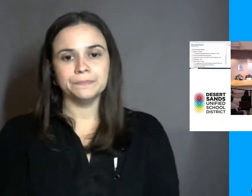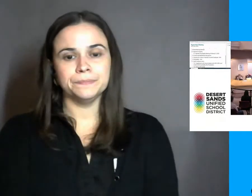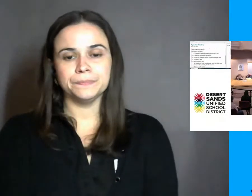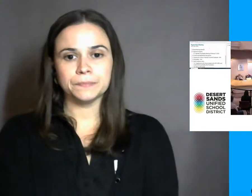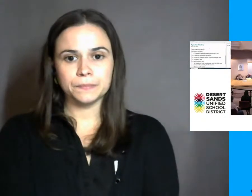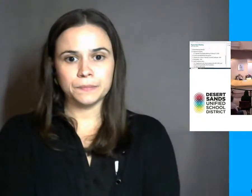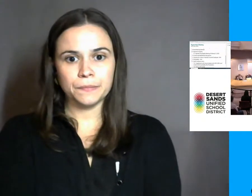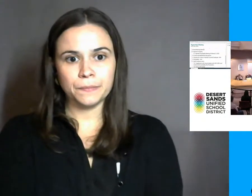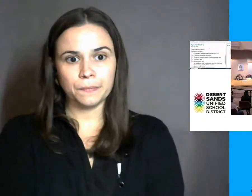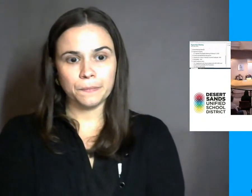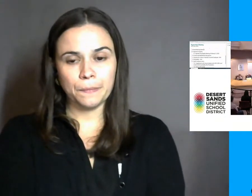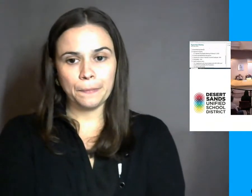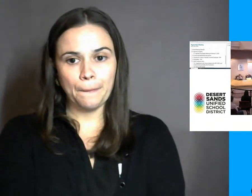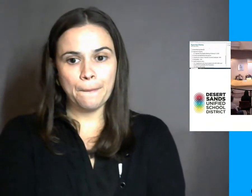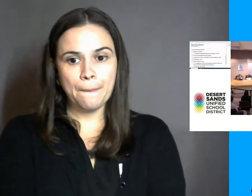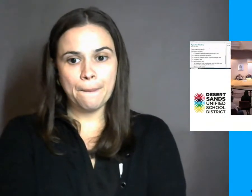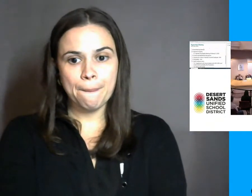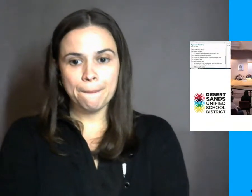Ms. Porras?